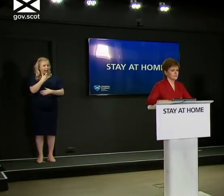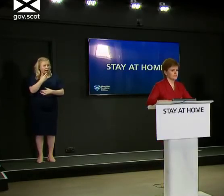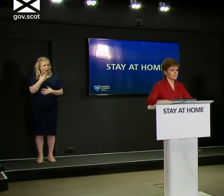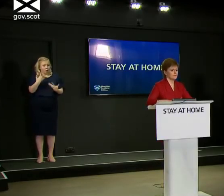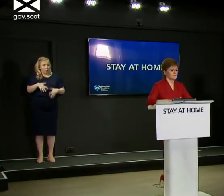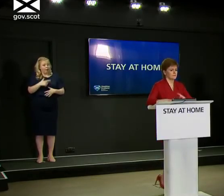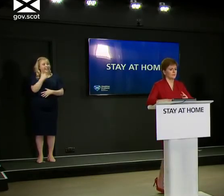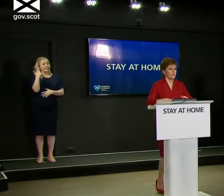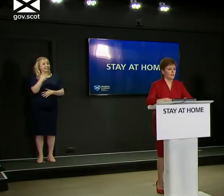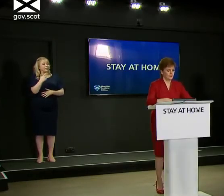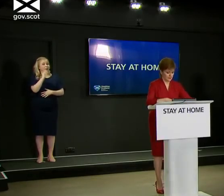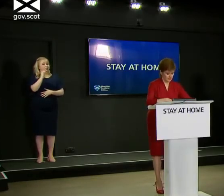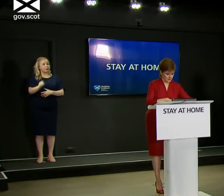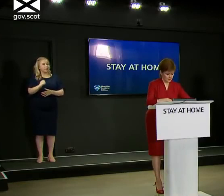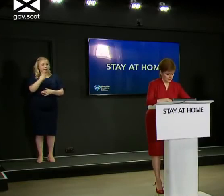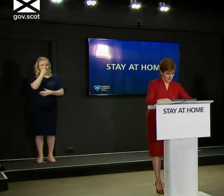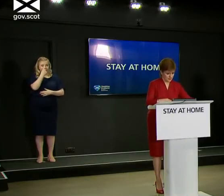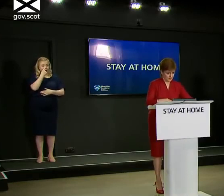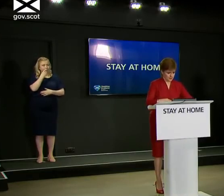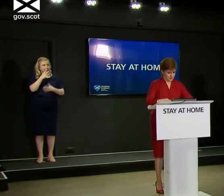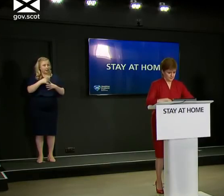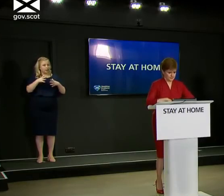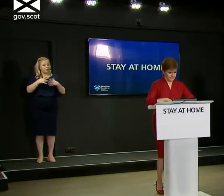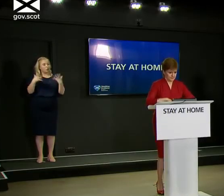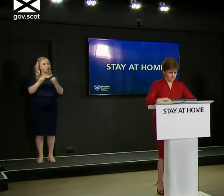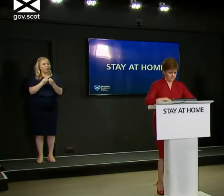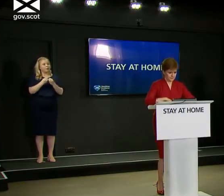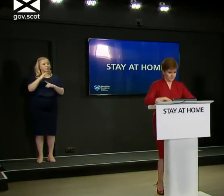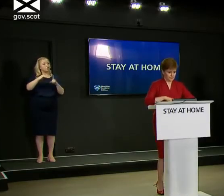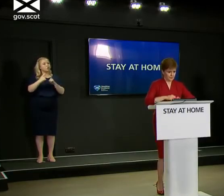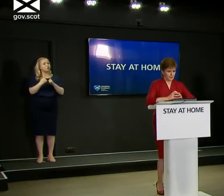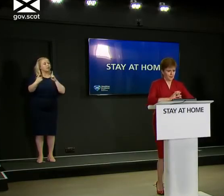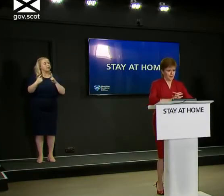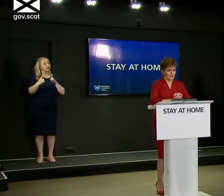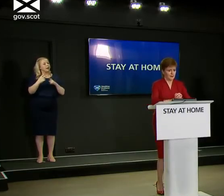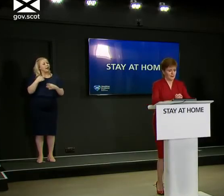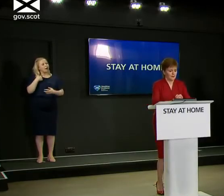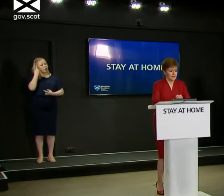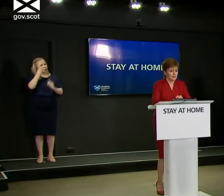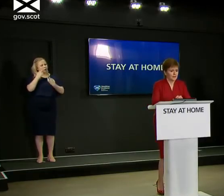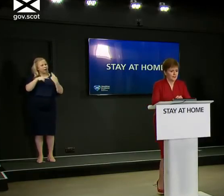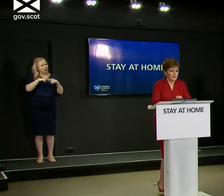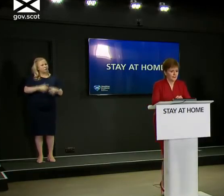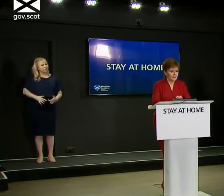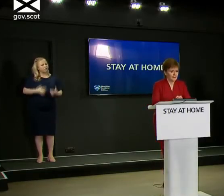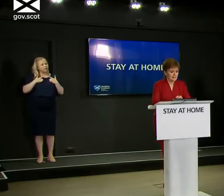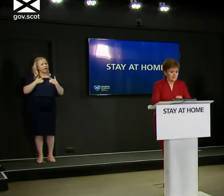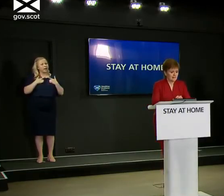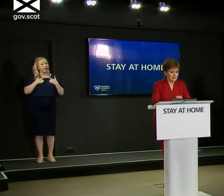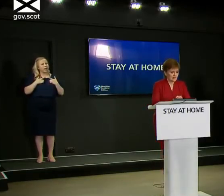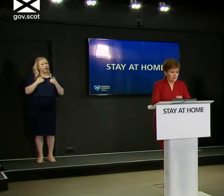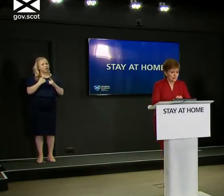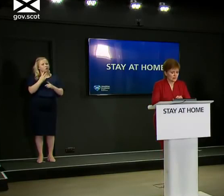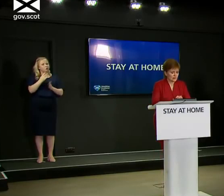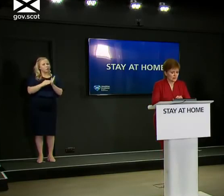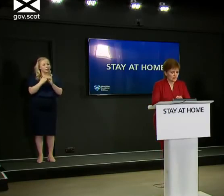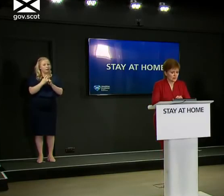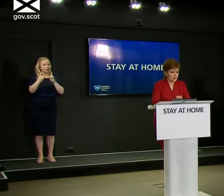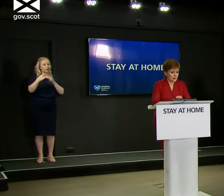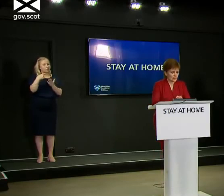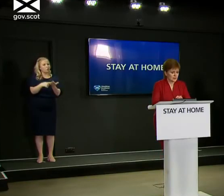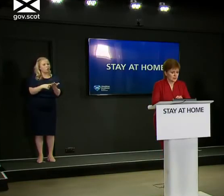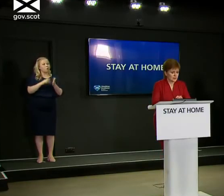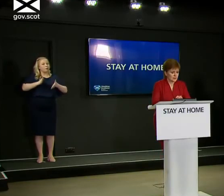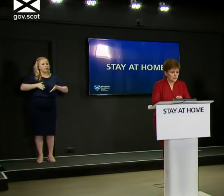with a two-metre rule. I just wondered if you think the two-metre rule will have to be relaxed in order for people to follow your government's advice to holiday